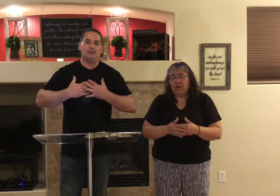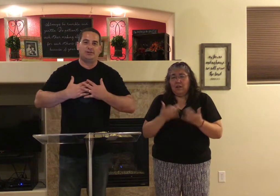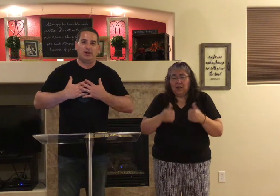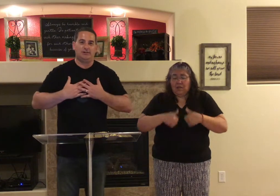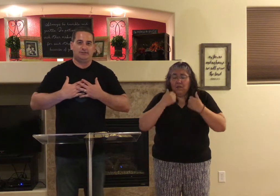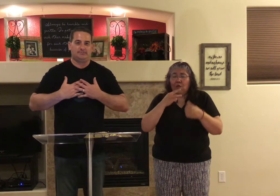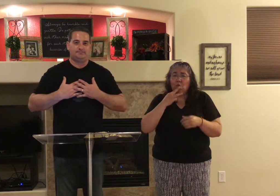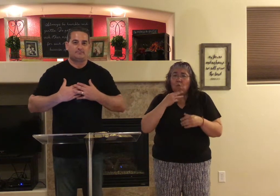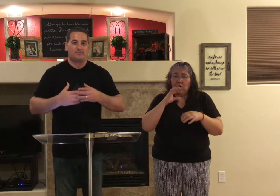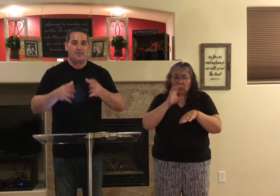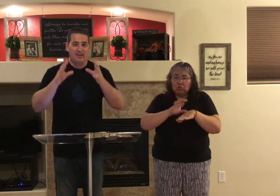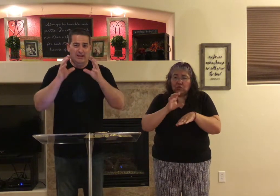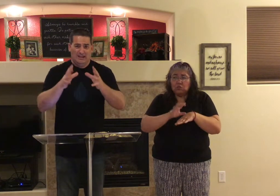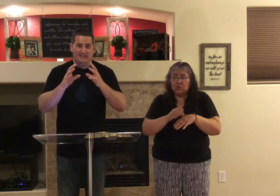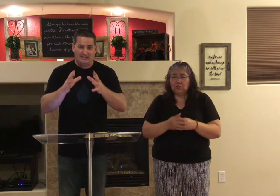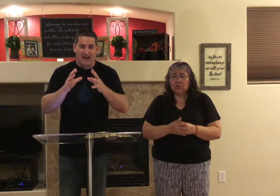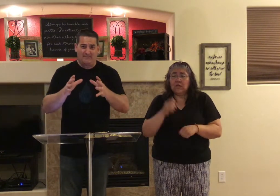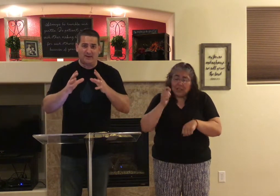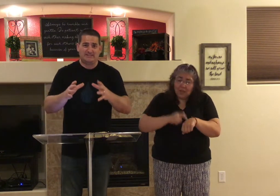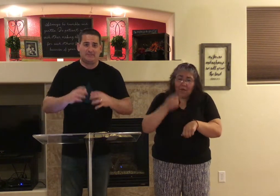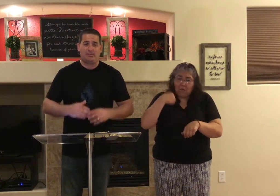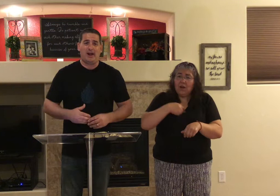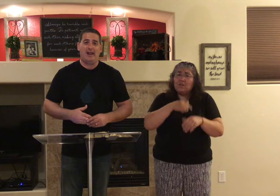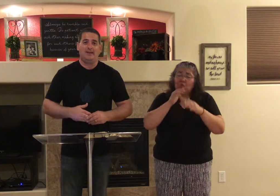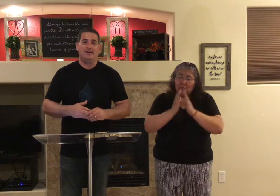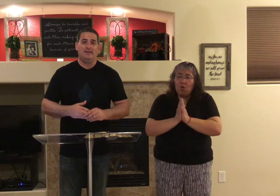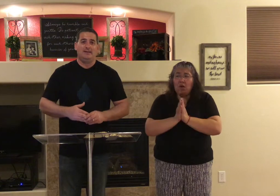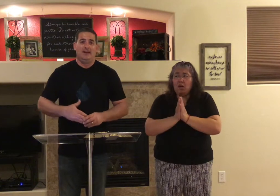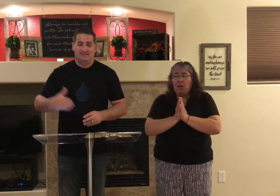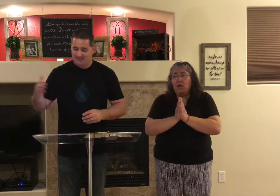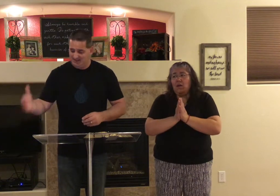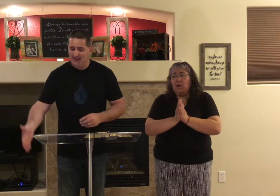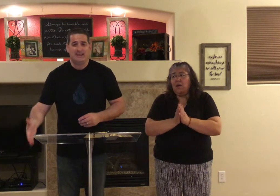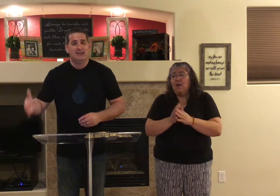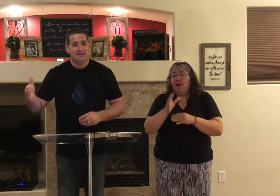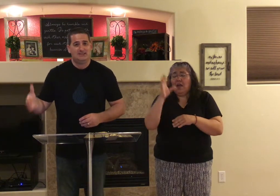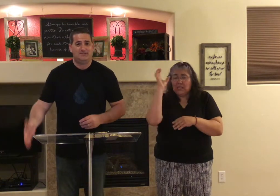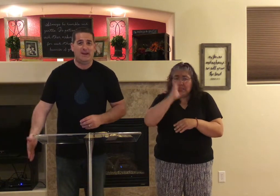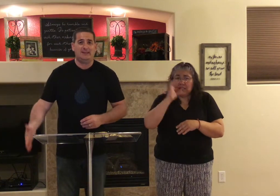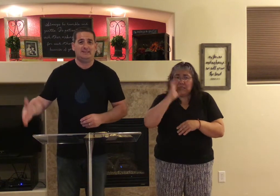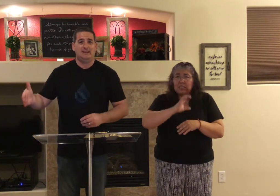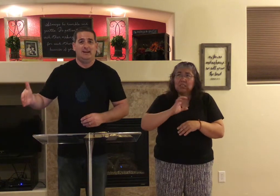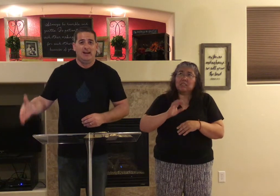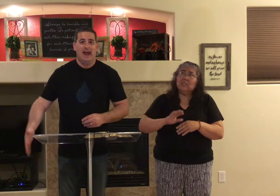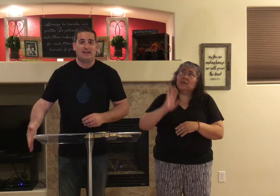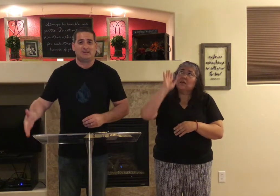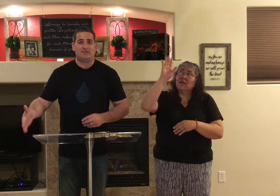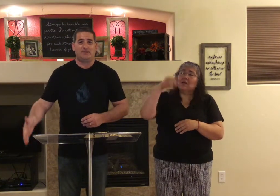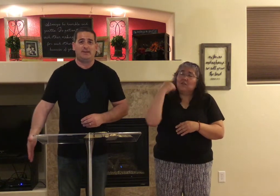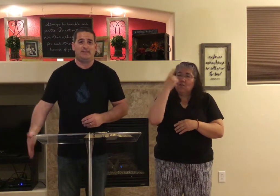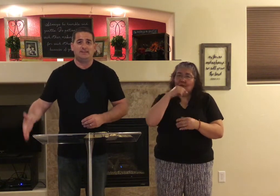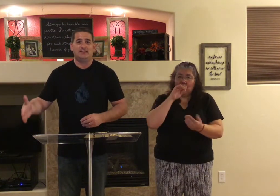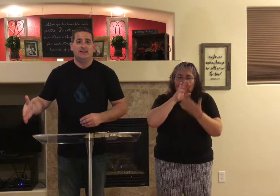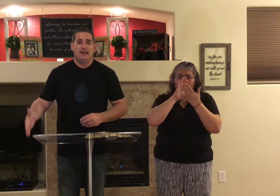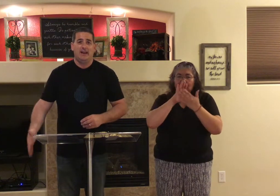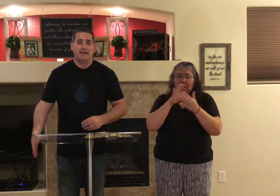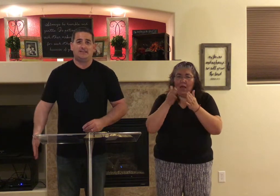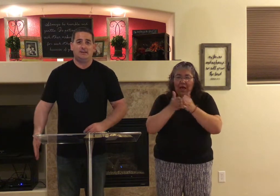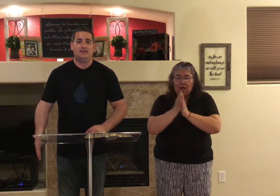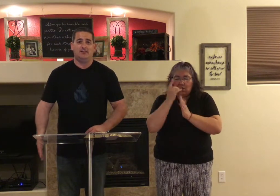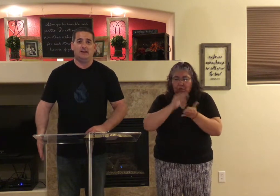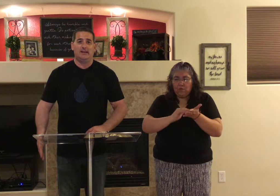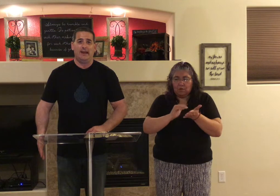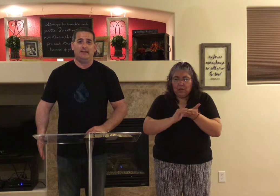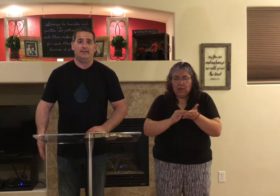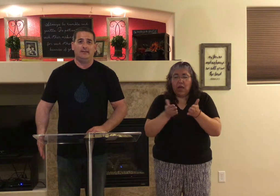Living Water Church, it's time for us to pray and seek his face and ask for forgiveness and ask